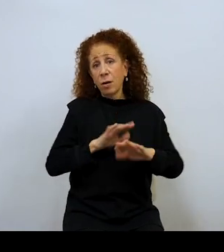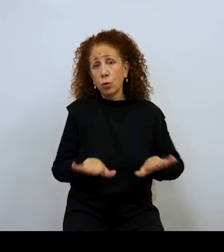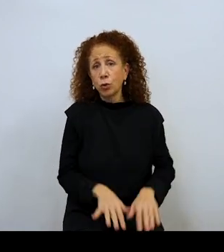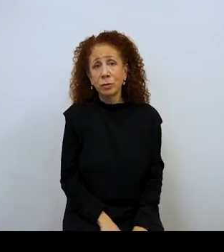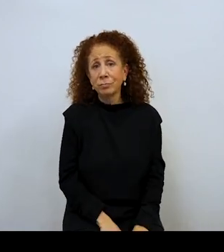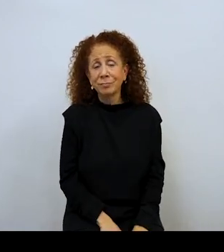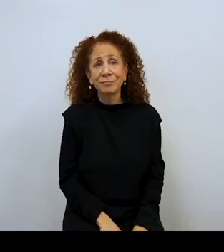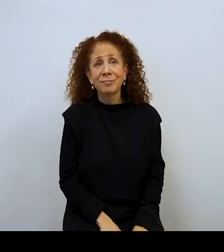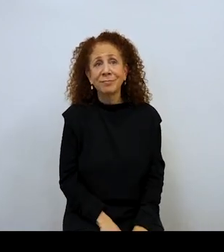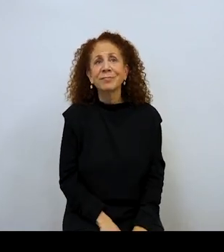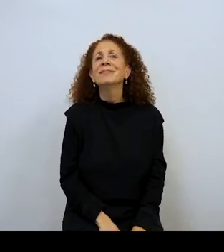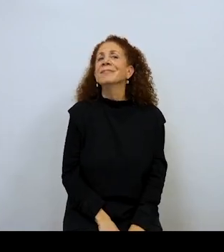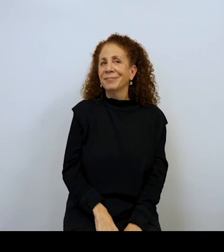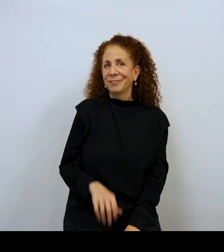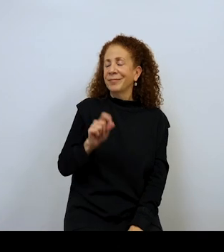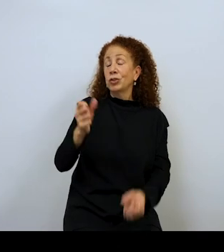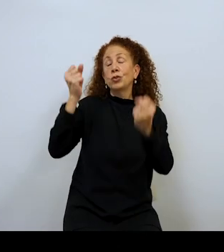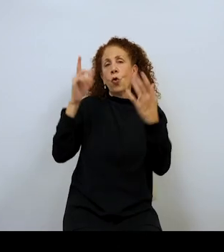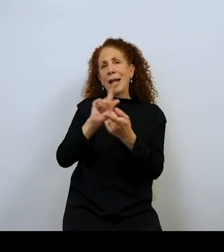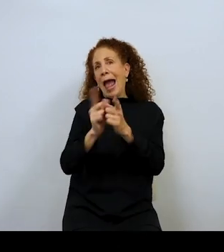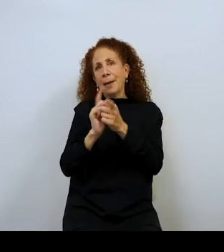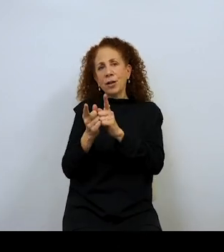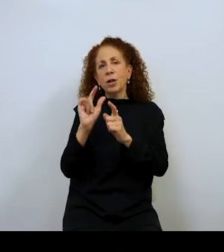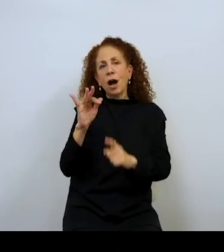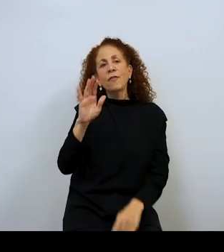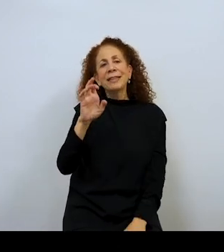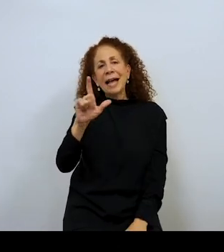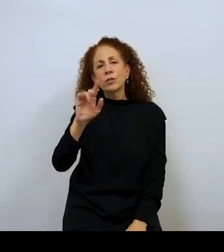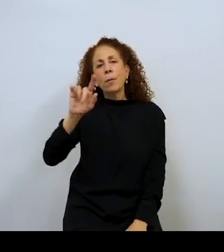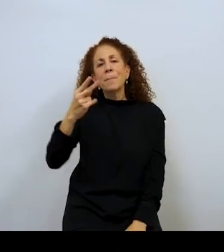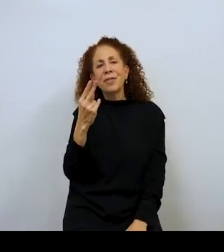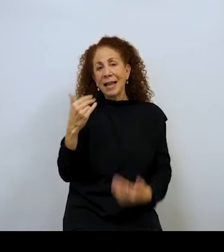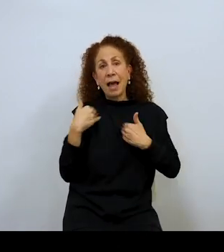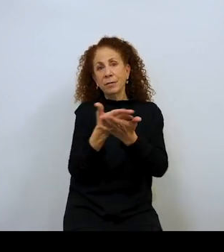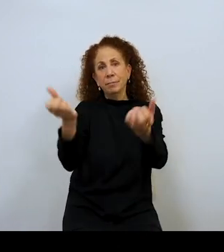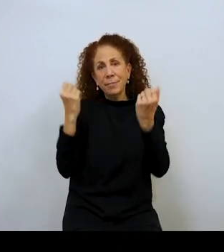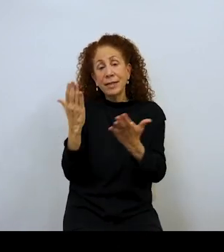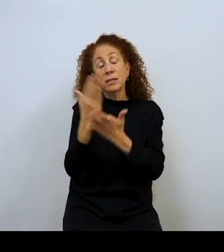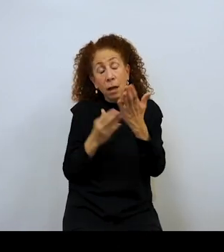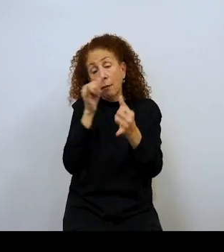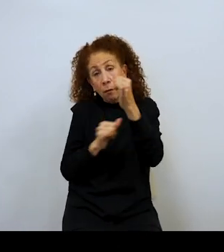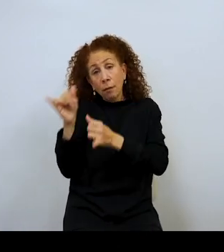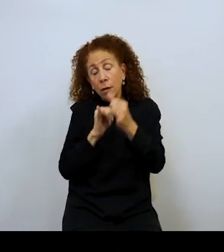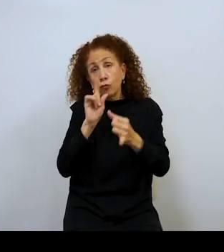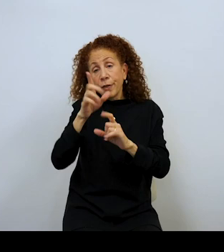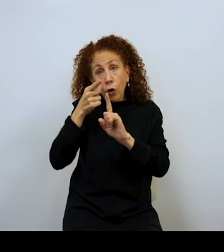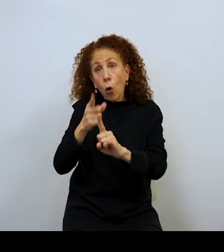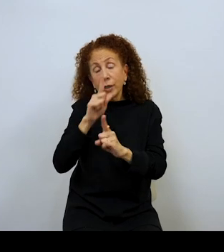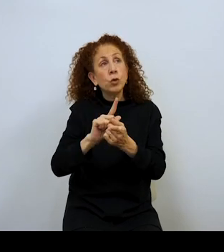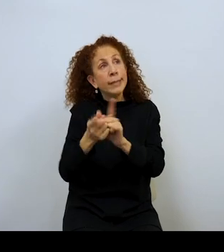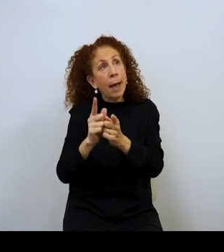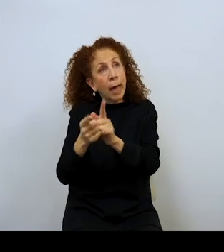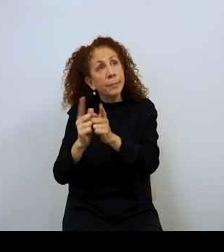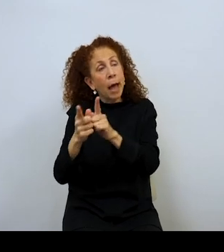mean, I think there are so many adaptations of classical myth out there, and I think some of them are actually a little bit plodding because they're just, the goal is just to adapt a